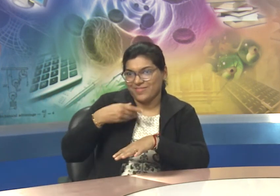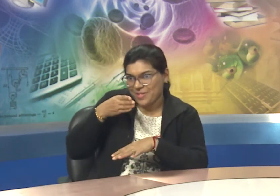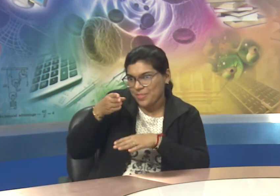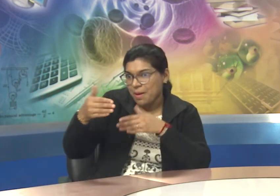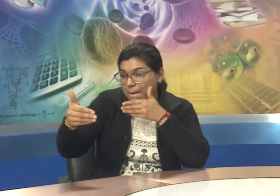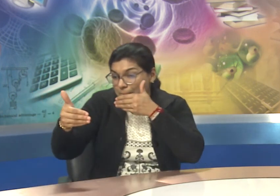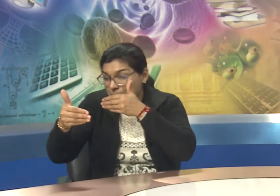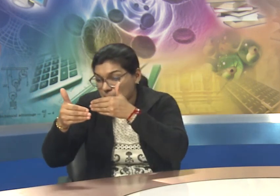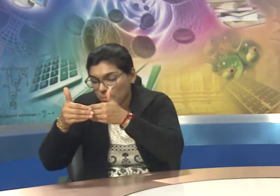and